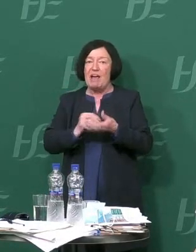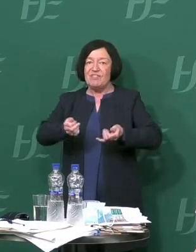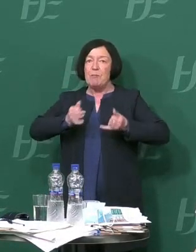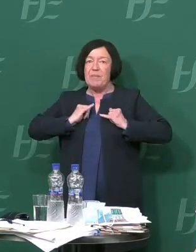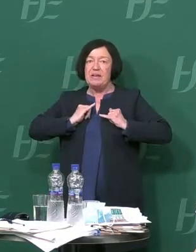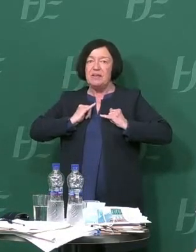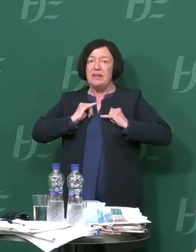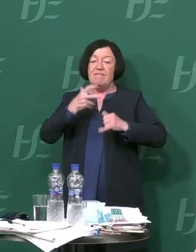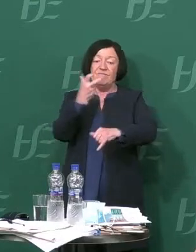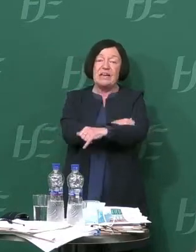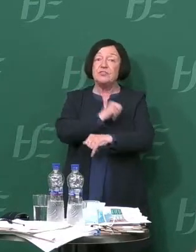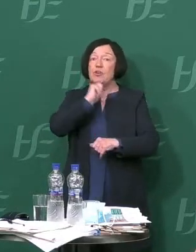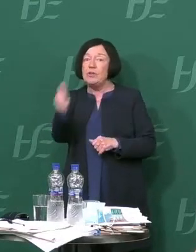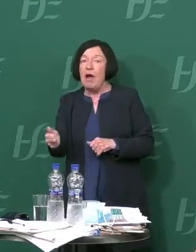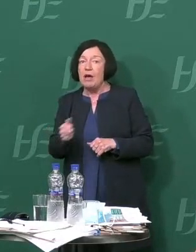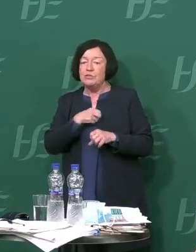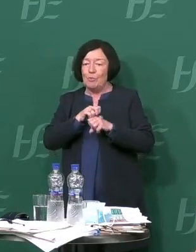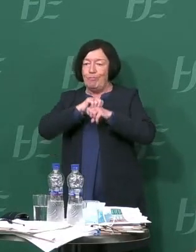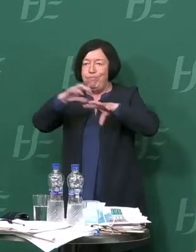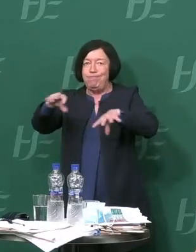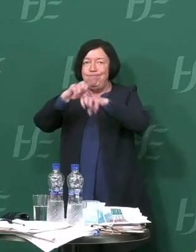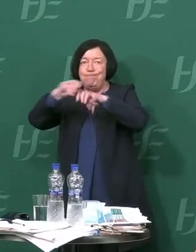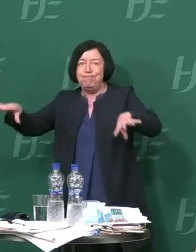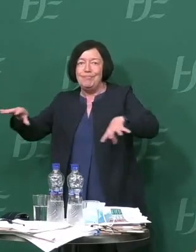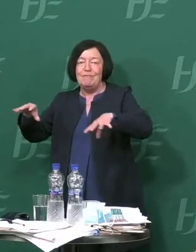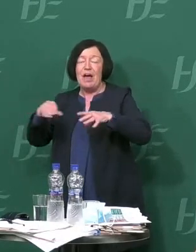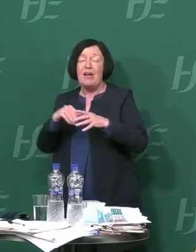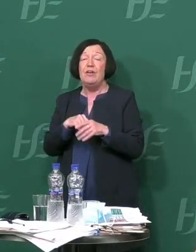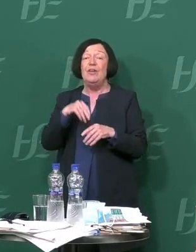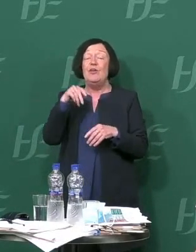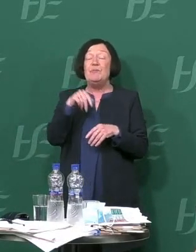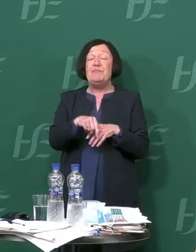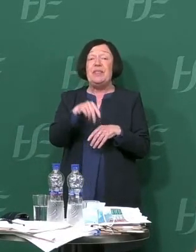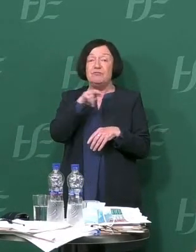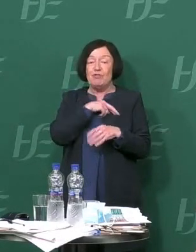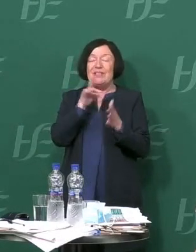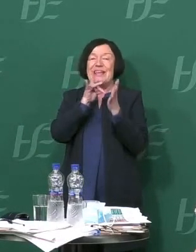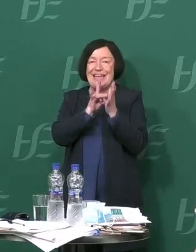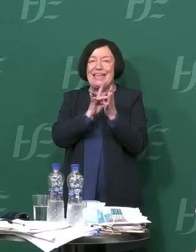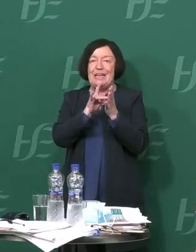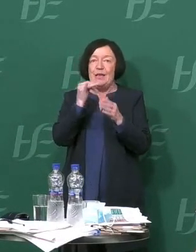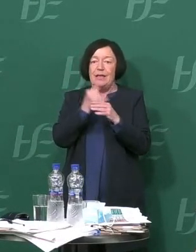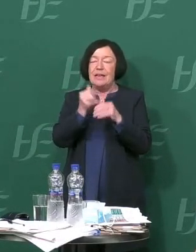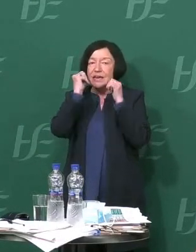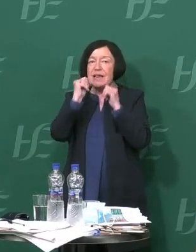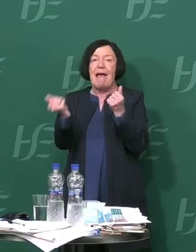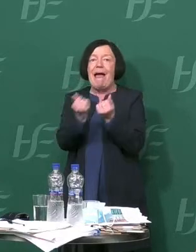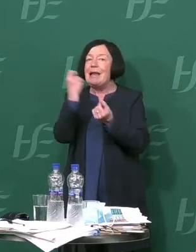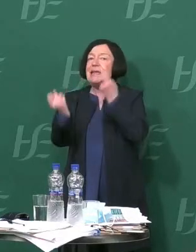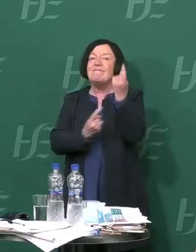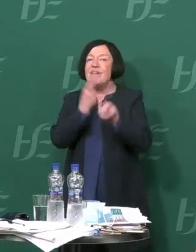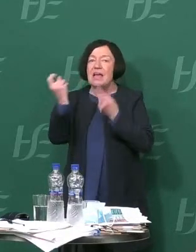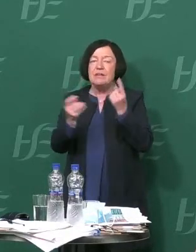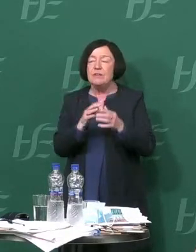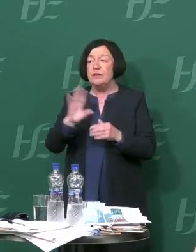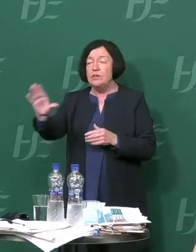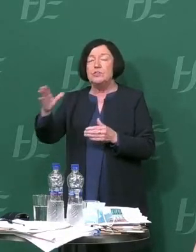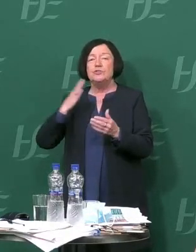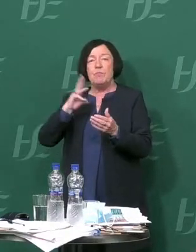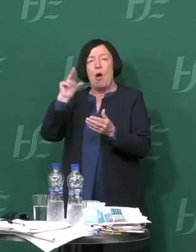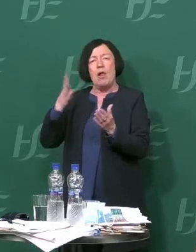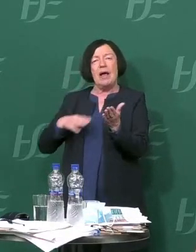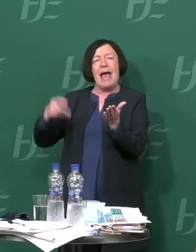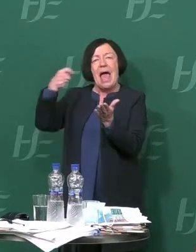ability, vaccinated or unvaccinated, to pass the virus on. So that's really the key part in attending any event.